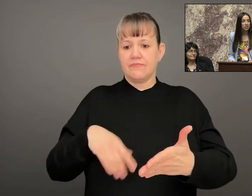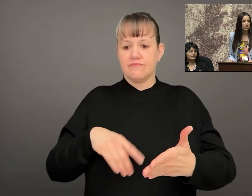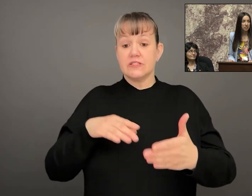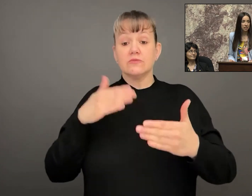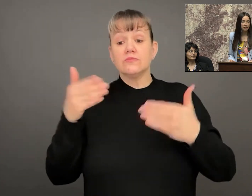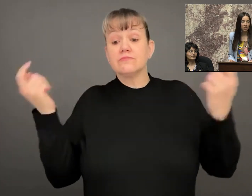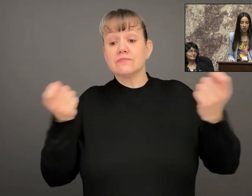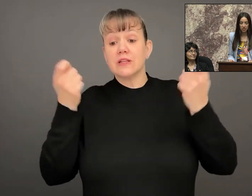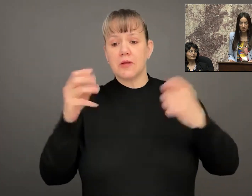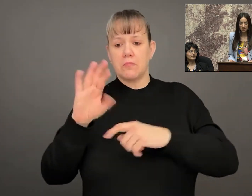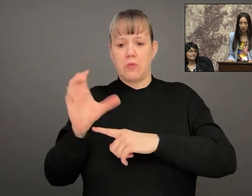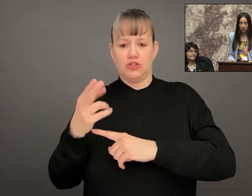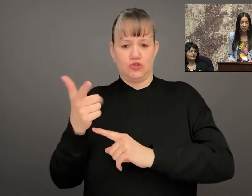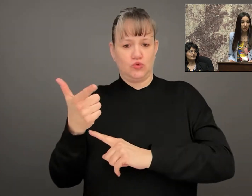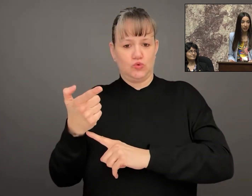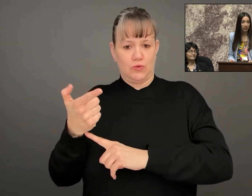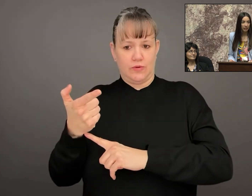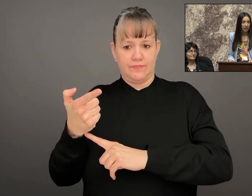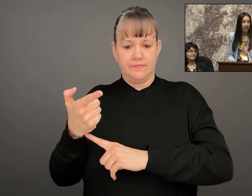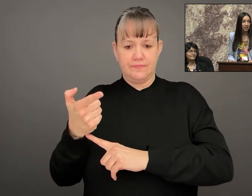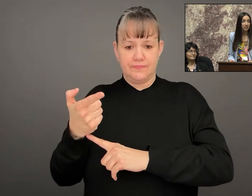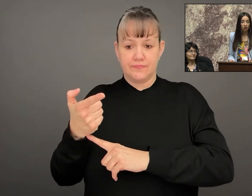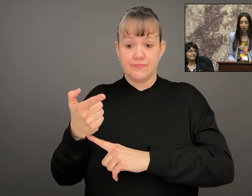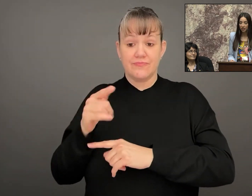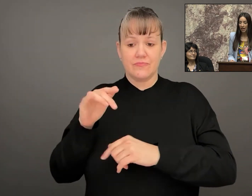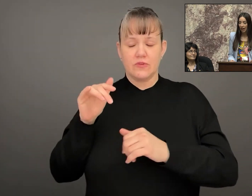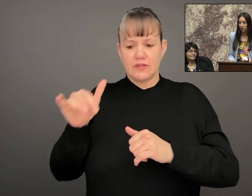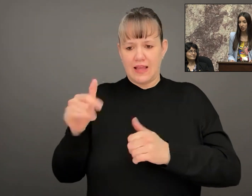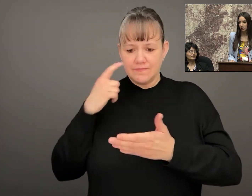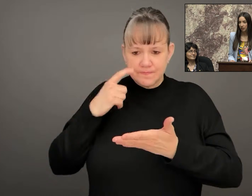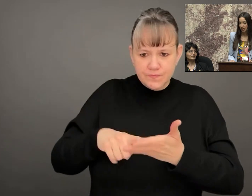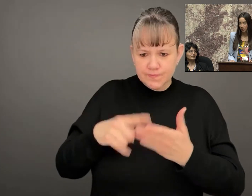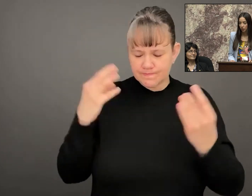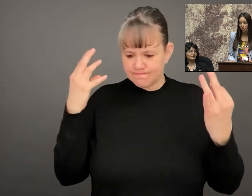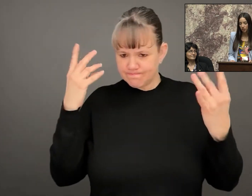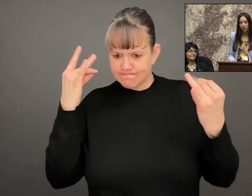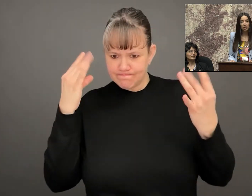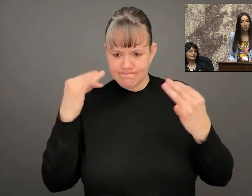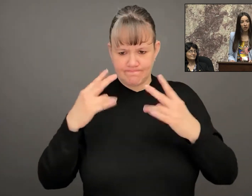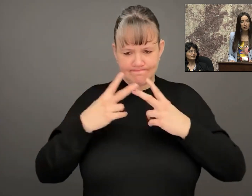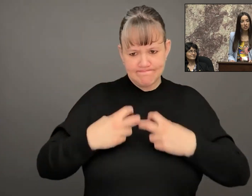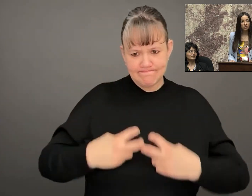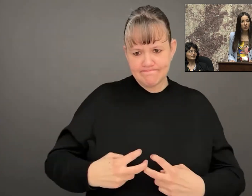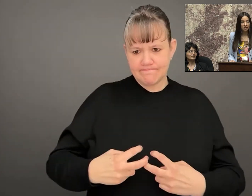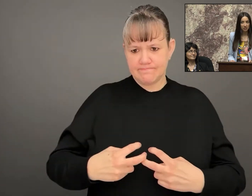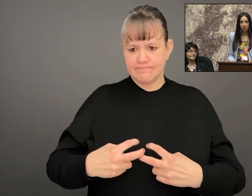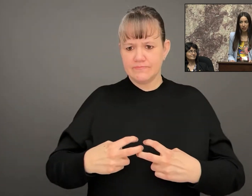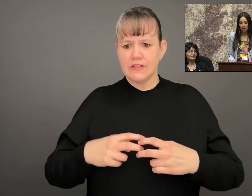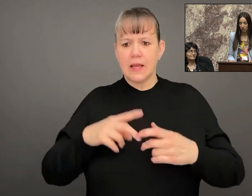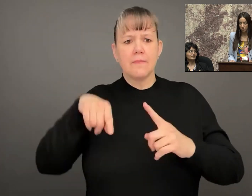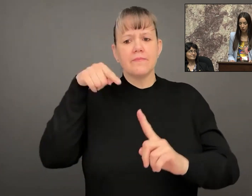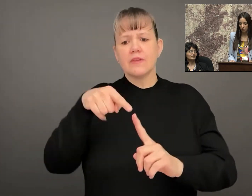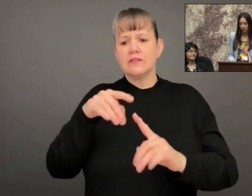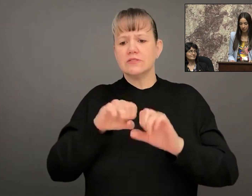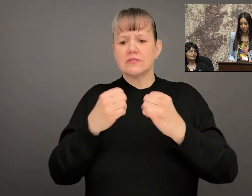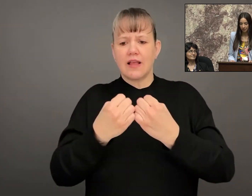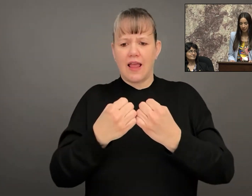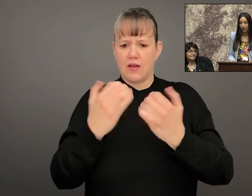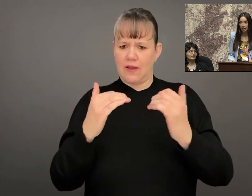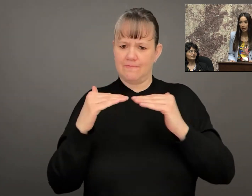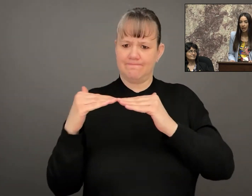deep injustices that persist in our society, and it is a call to action to urgently confront racism in all its